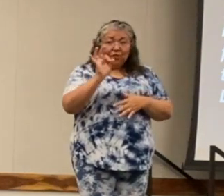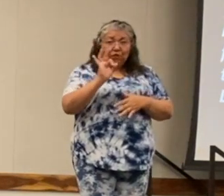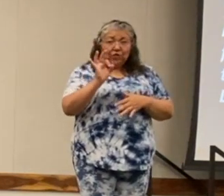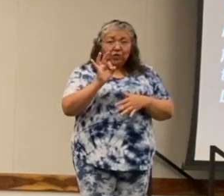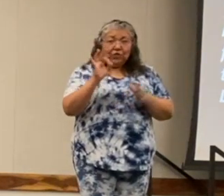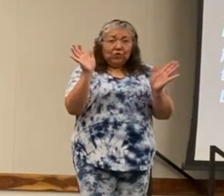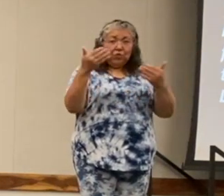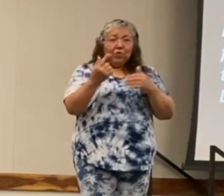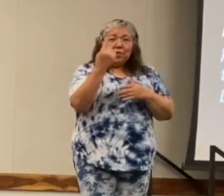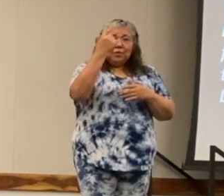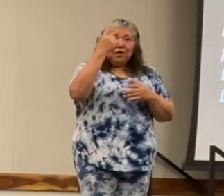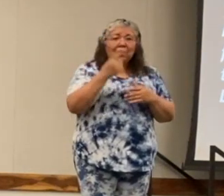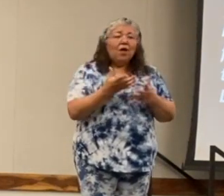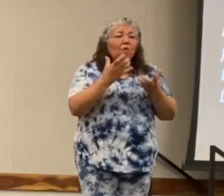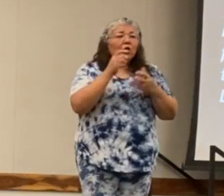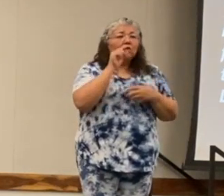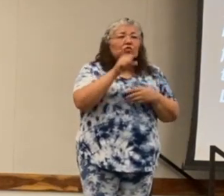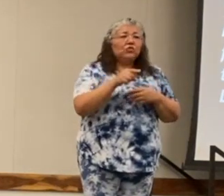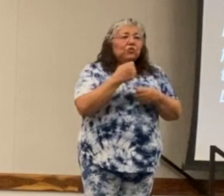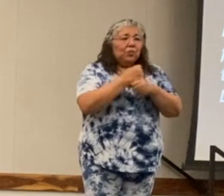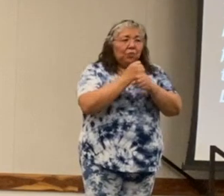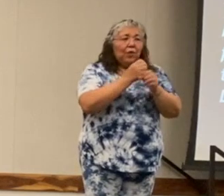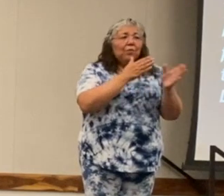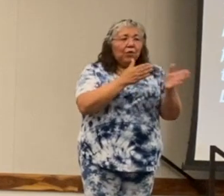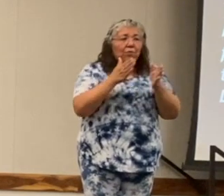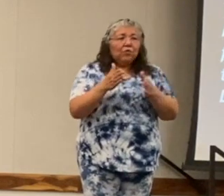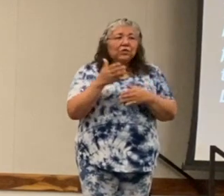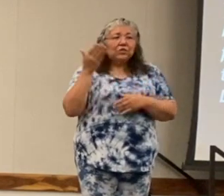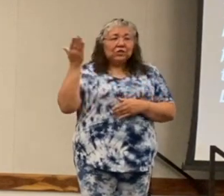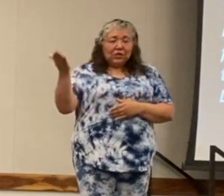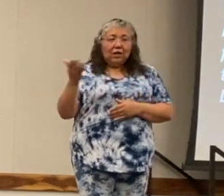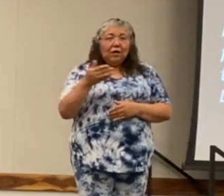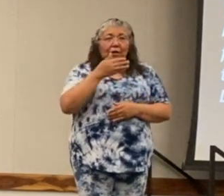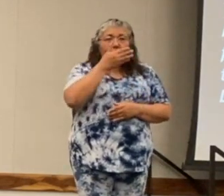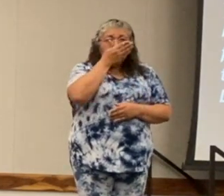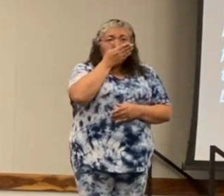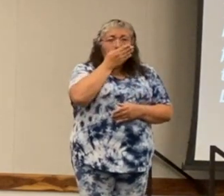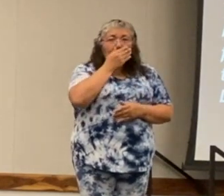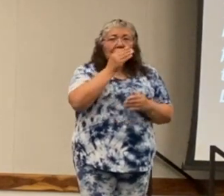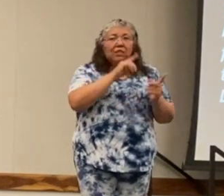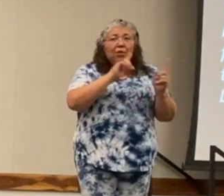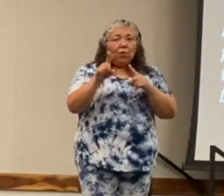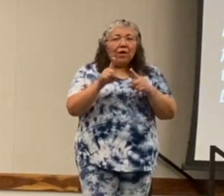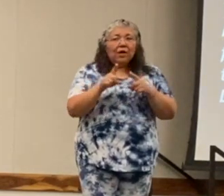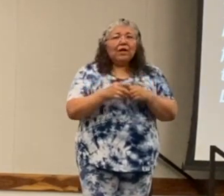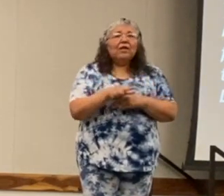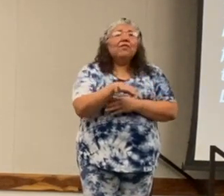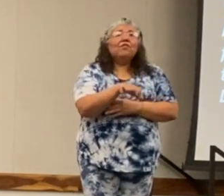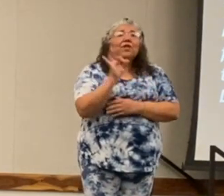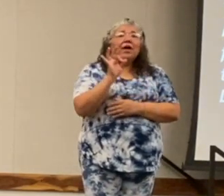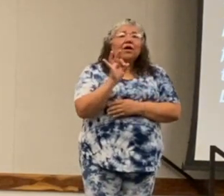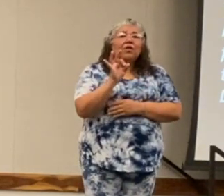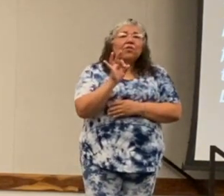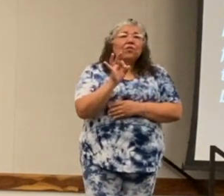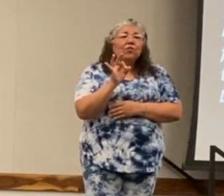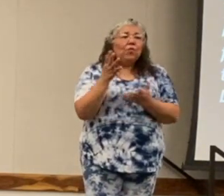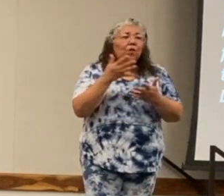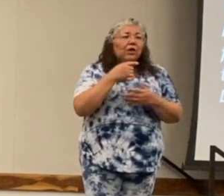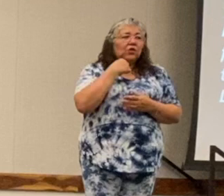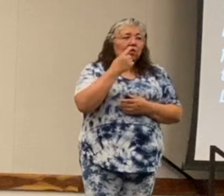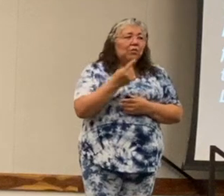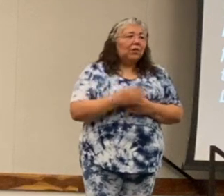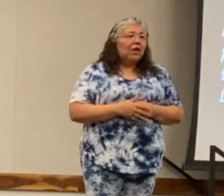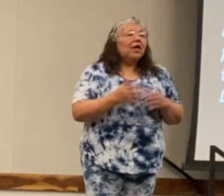room's upstairs. He goes, and I want you to make preparations there. So they went and found it just as he had told them, and